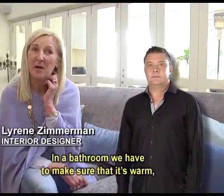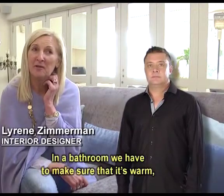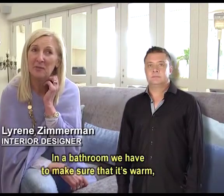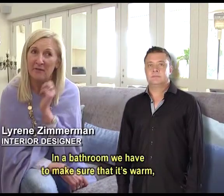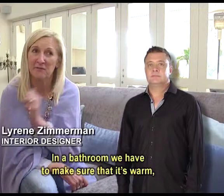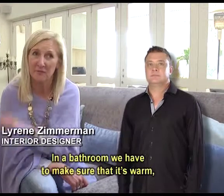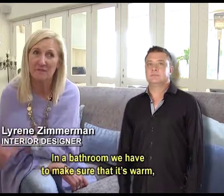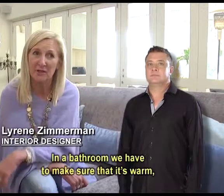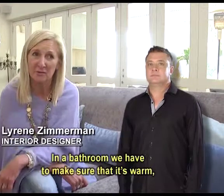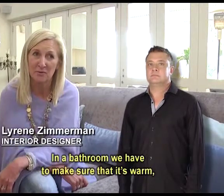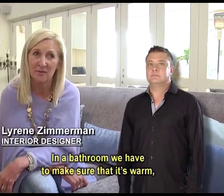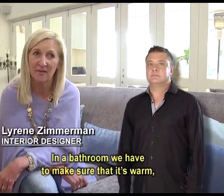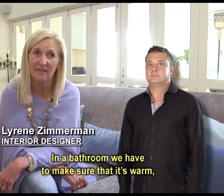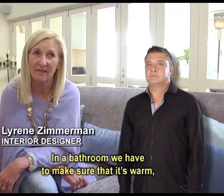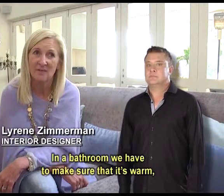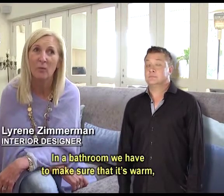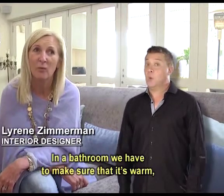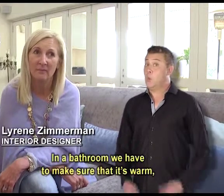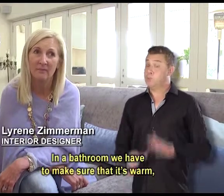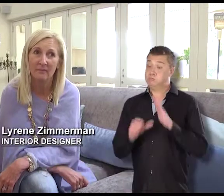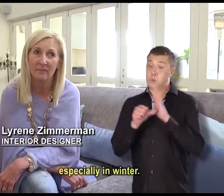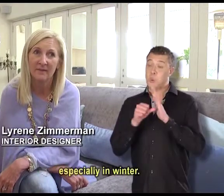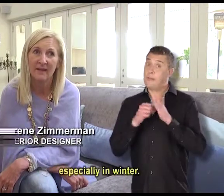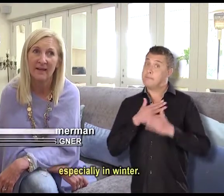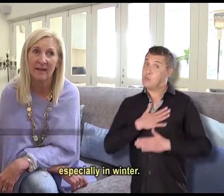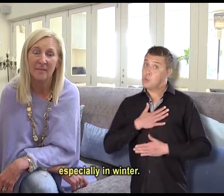Definitely in a bathroom you have to first make sure that it's warm,